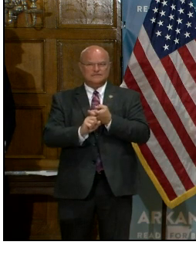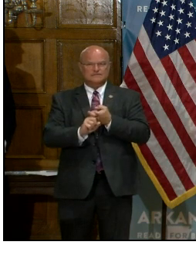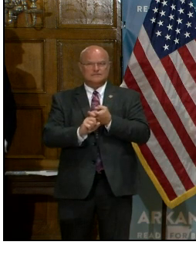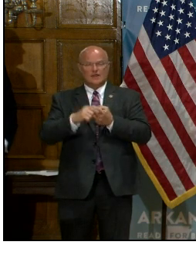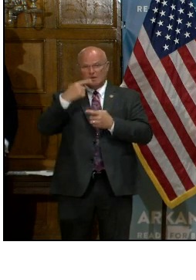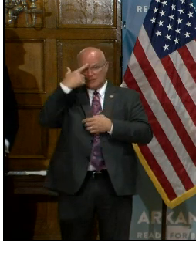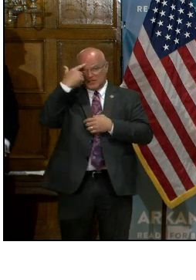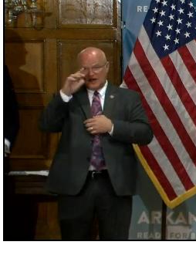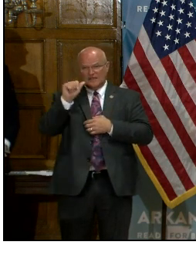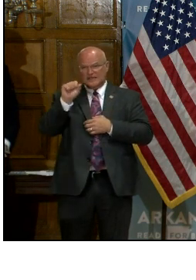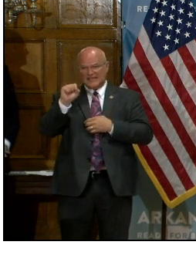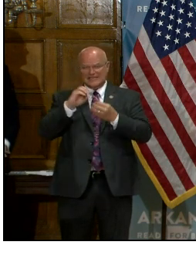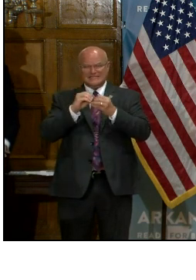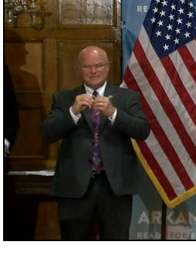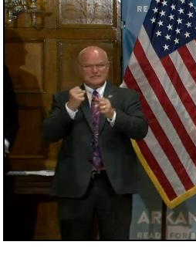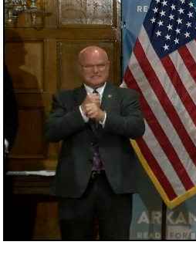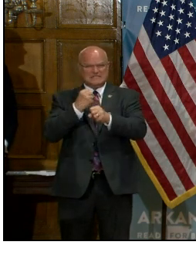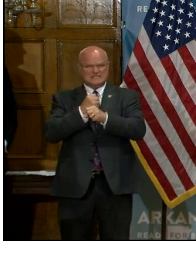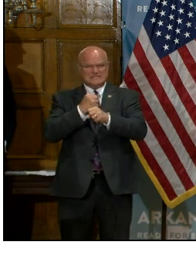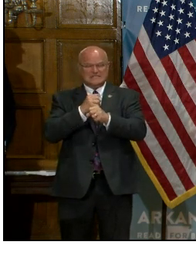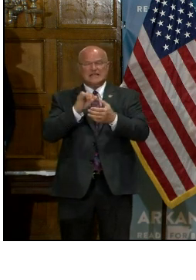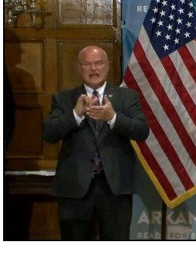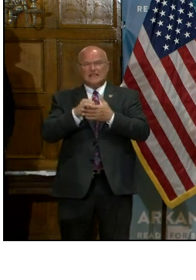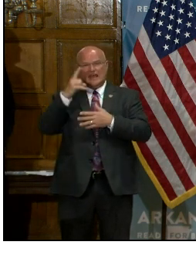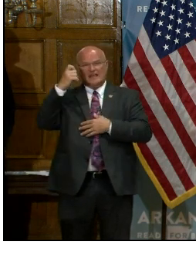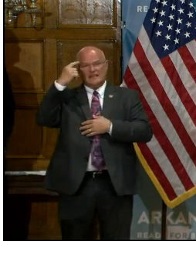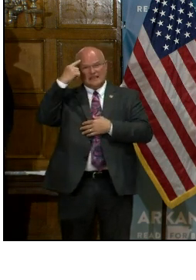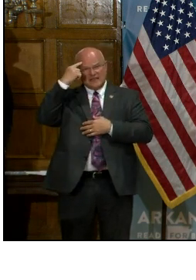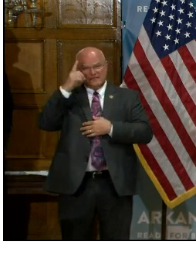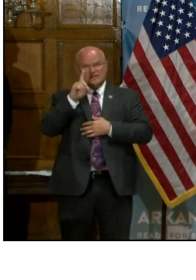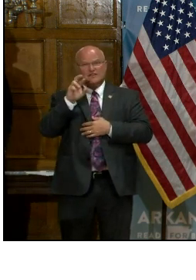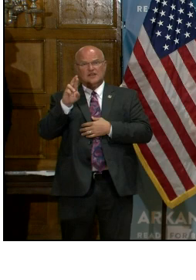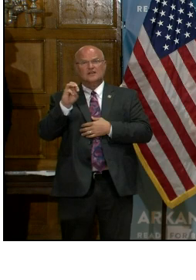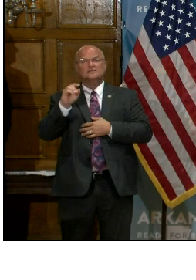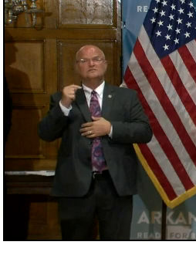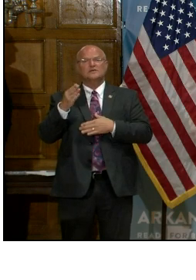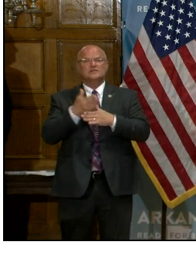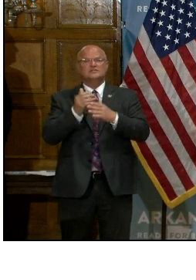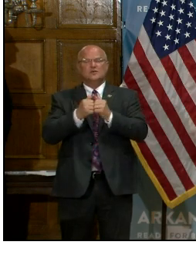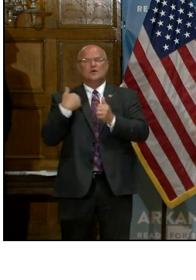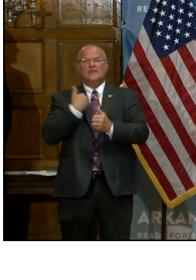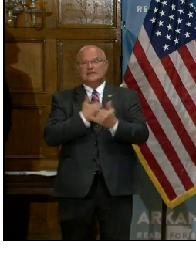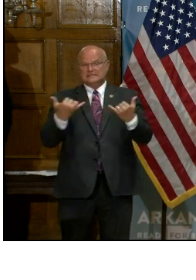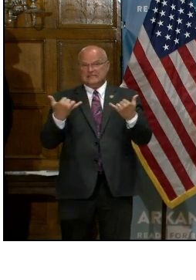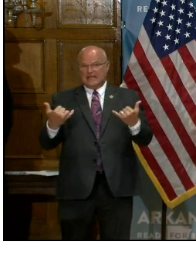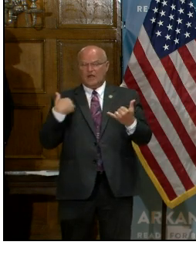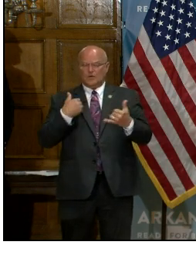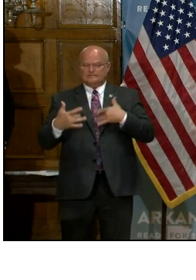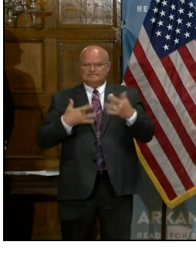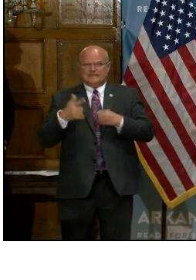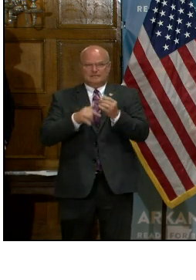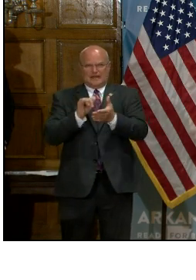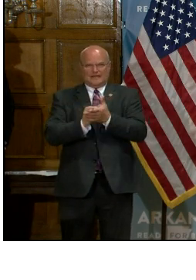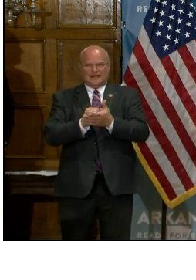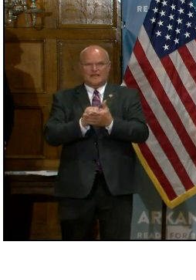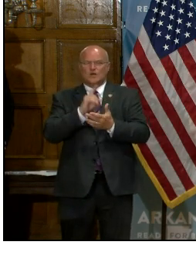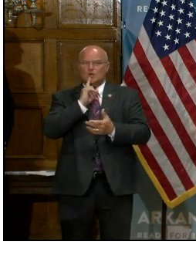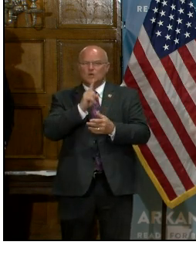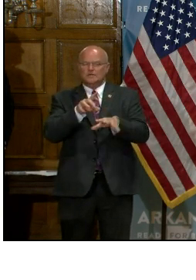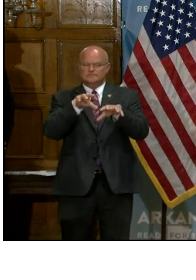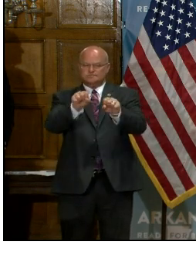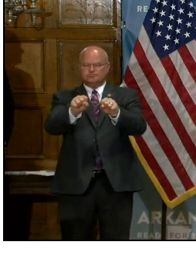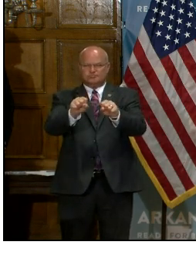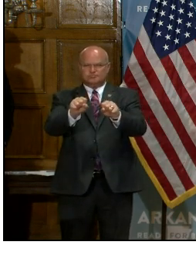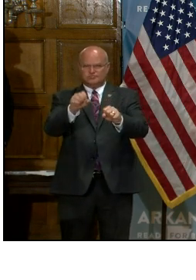the case numbers and statistics that the governor and Dr. Smith have shared with us today. So we're excited about doing that and really tackling this